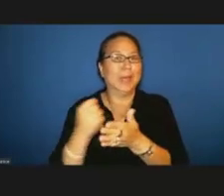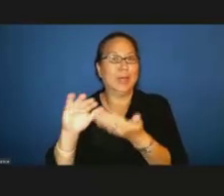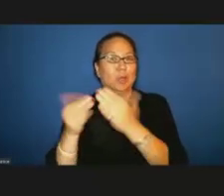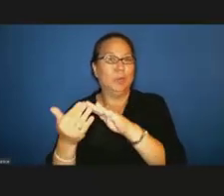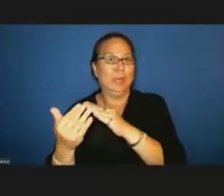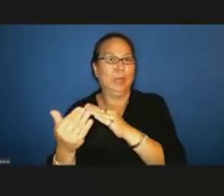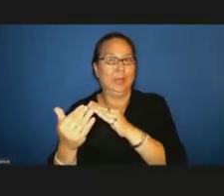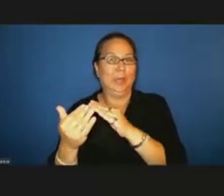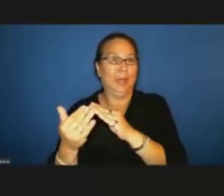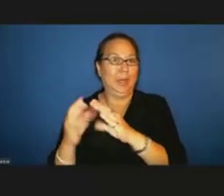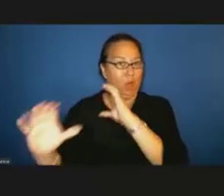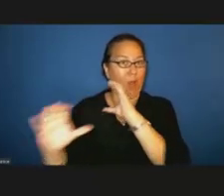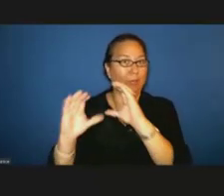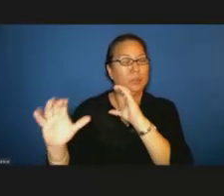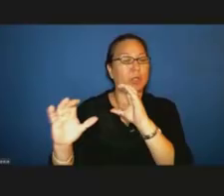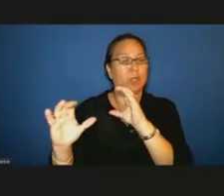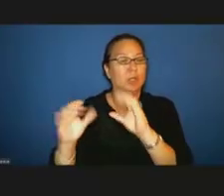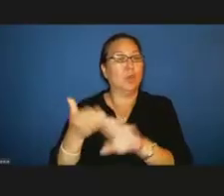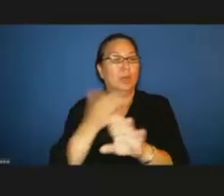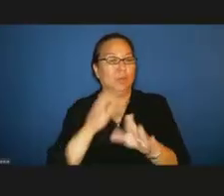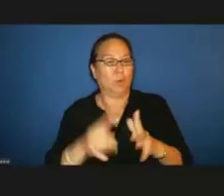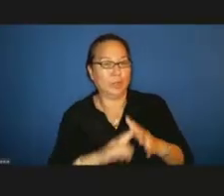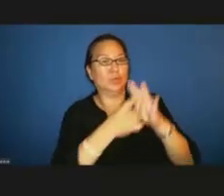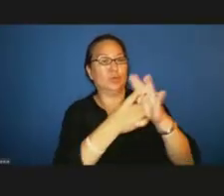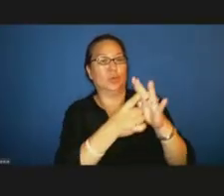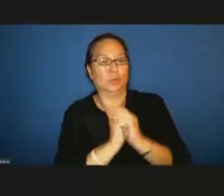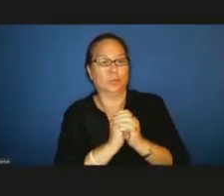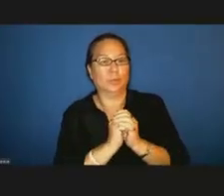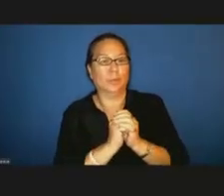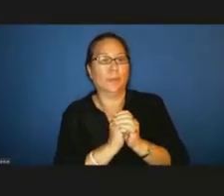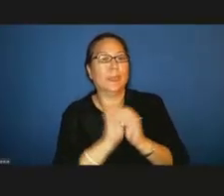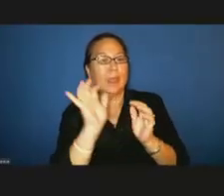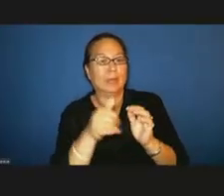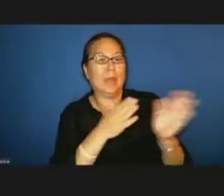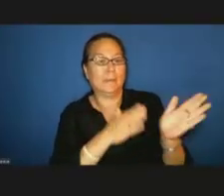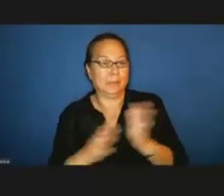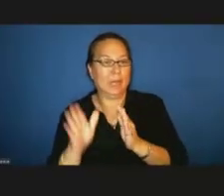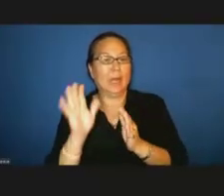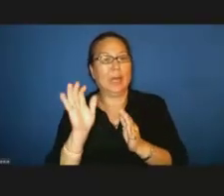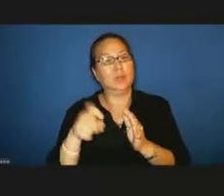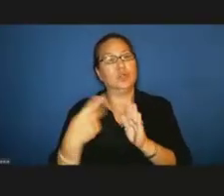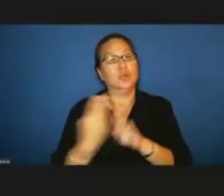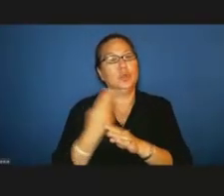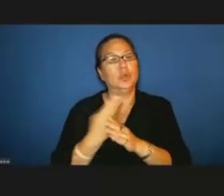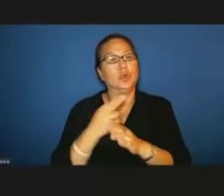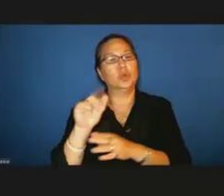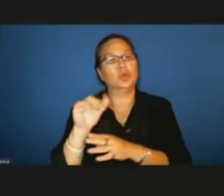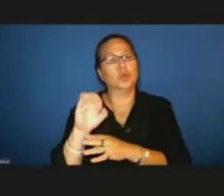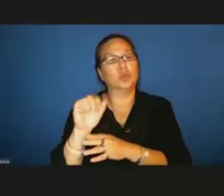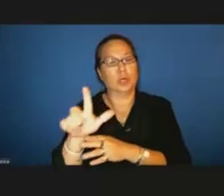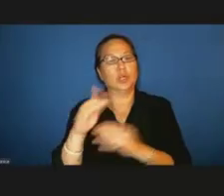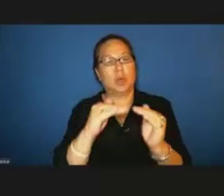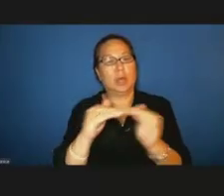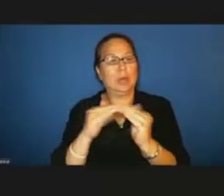plan must use the racial equity planning tool, 30 include seconds. supports, and demonstrate how changes will actually deliver